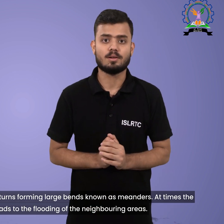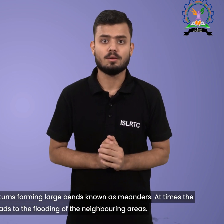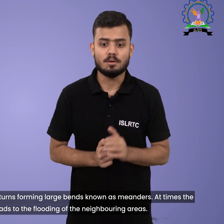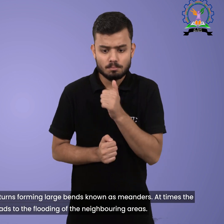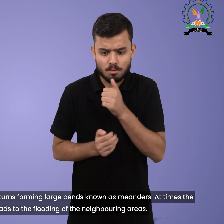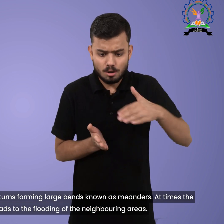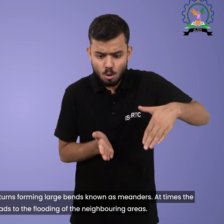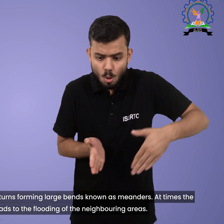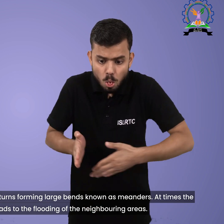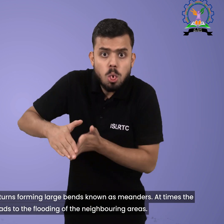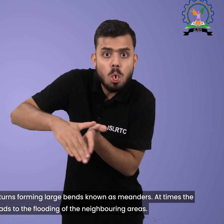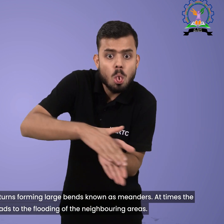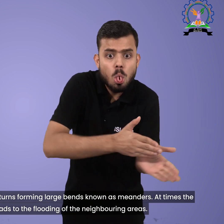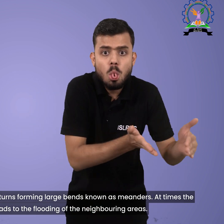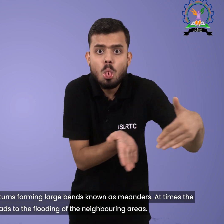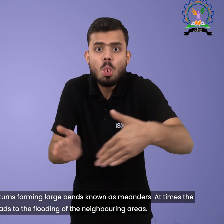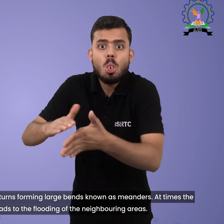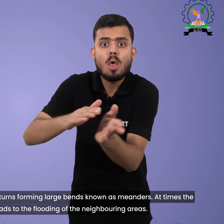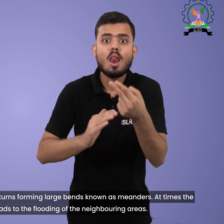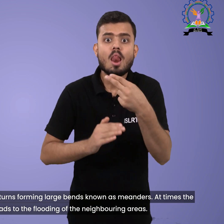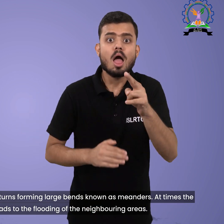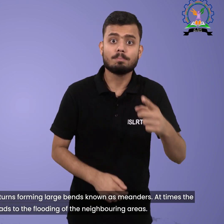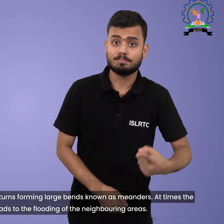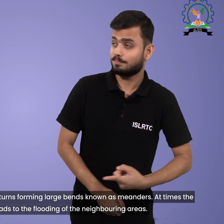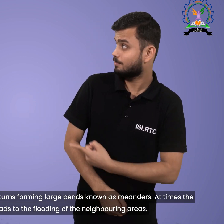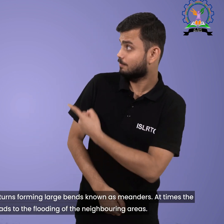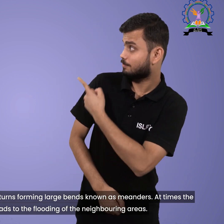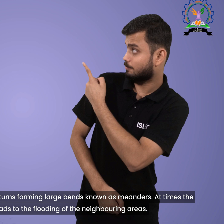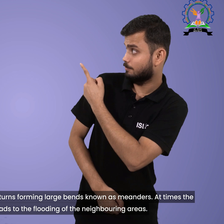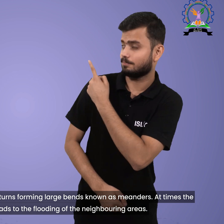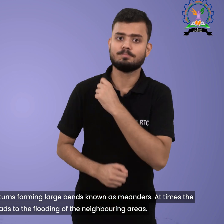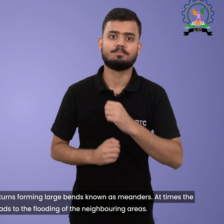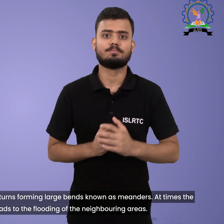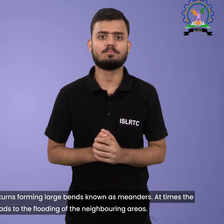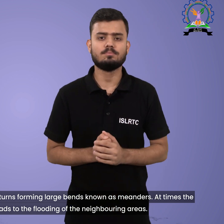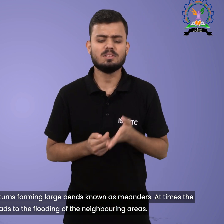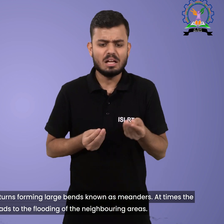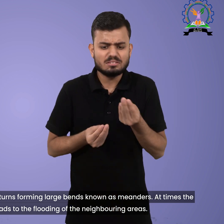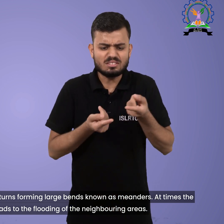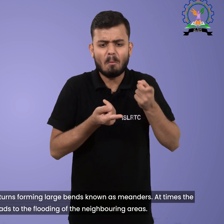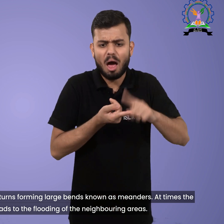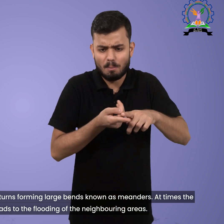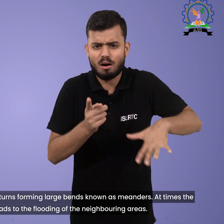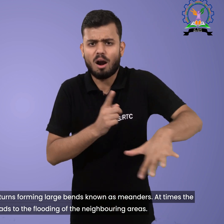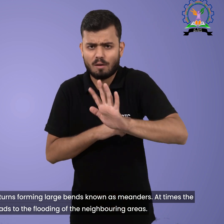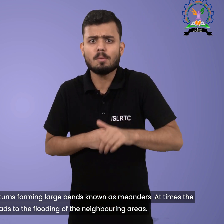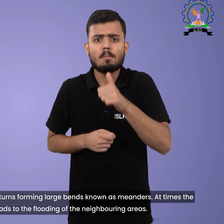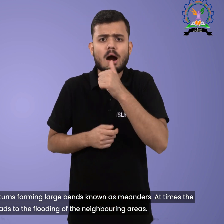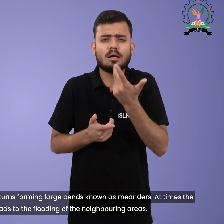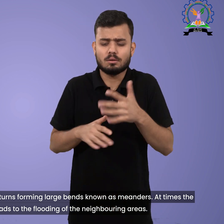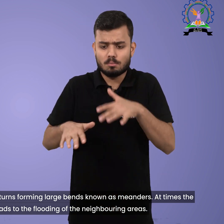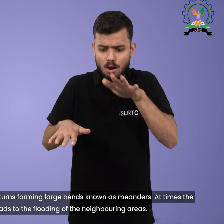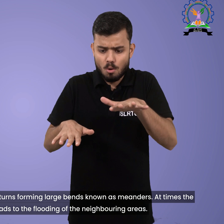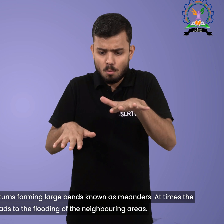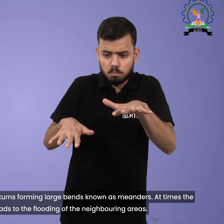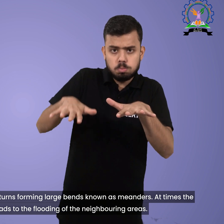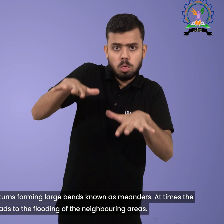As the river flows over plain land, it twists and turns, forming large bends known as meanders. At times the